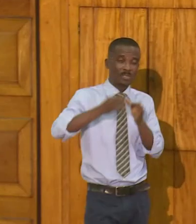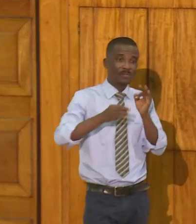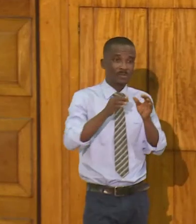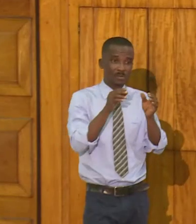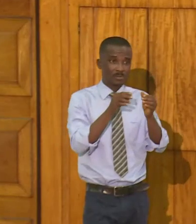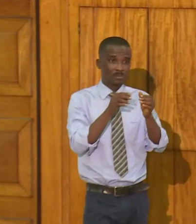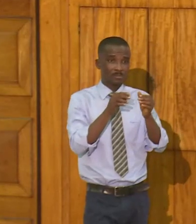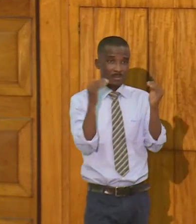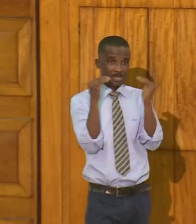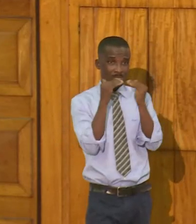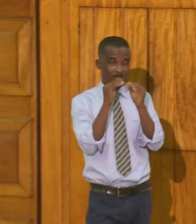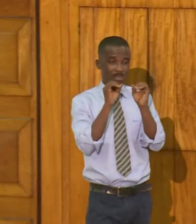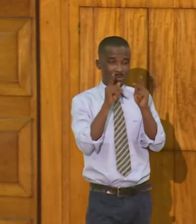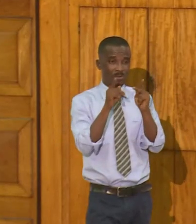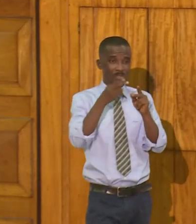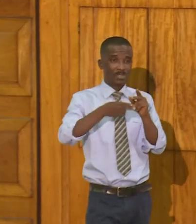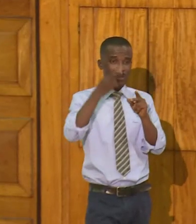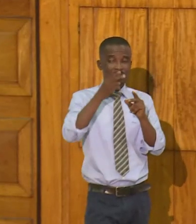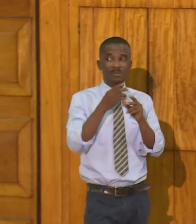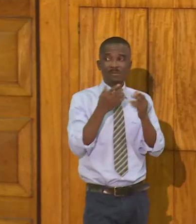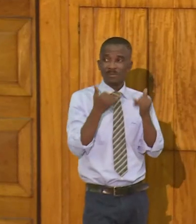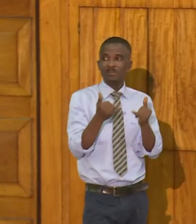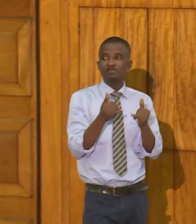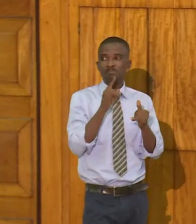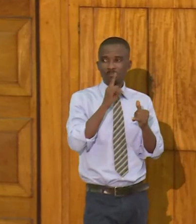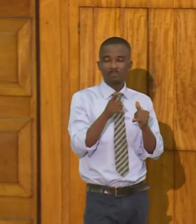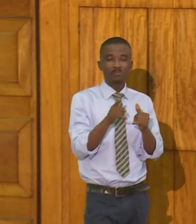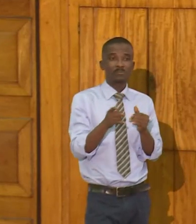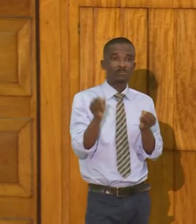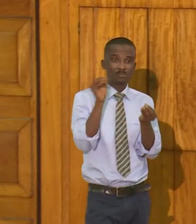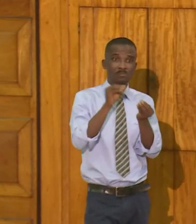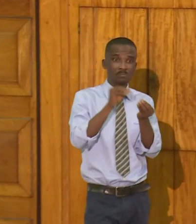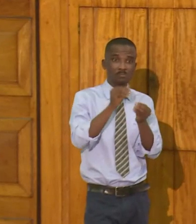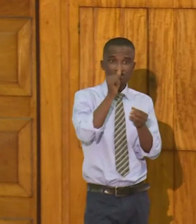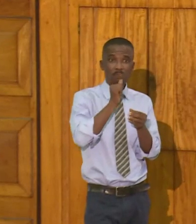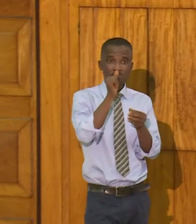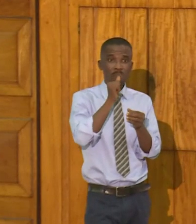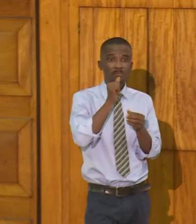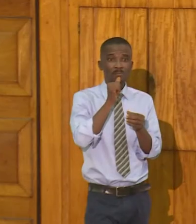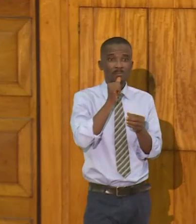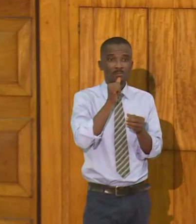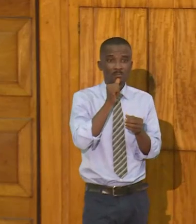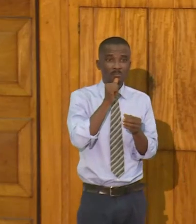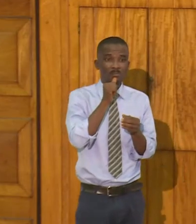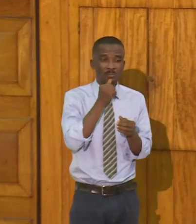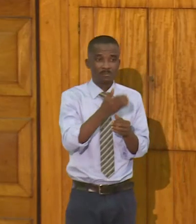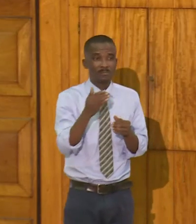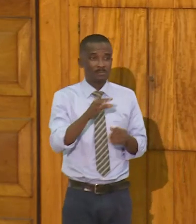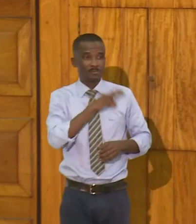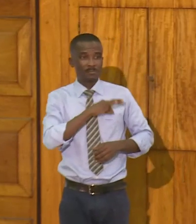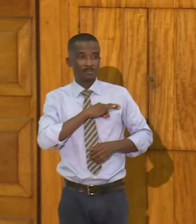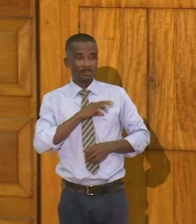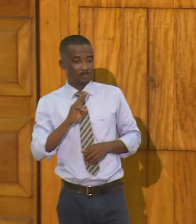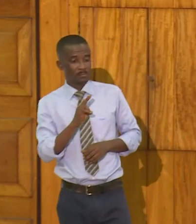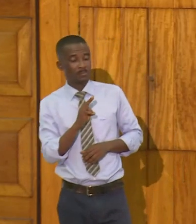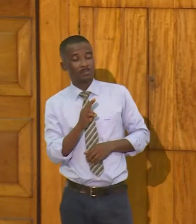it, they will take you to a higher test. So yeah, it's just to add these private laboratories to part of those that will benefit from the